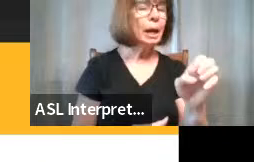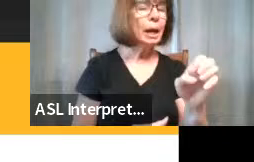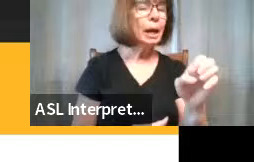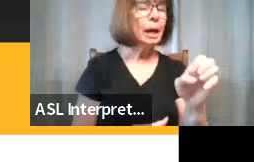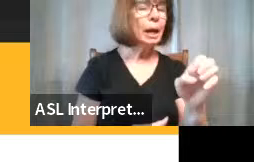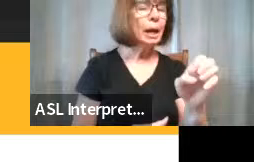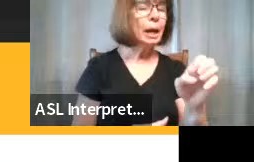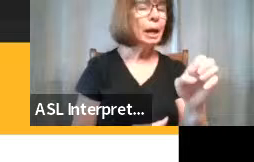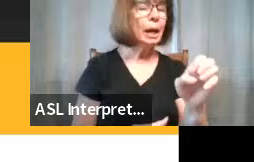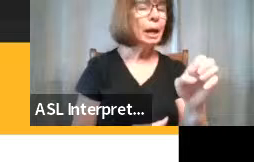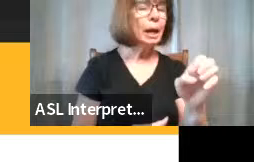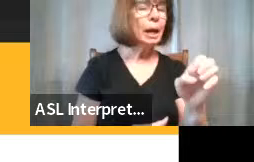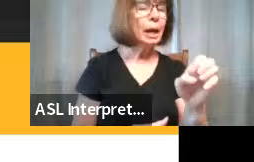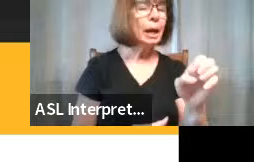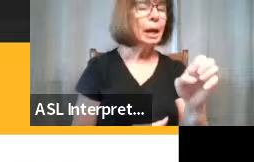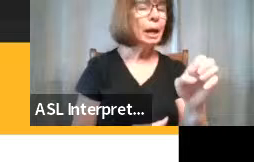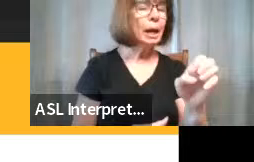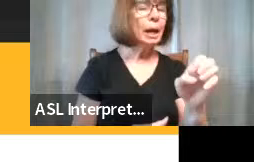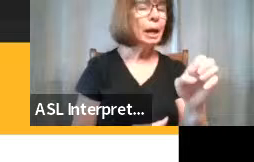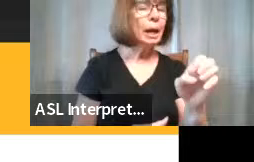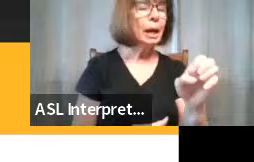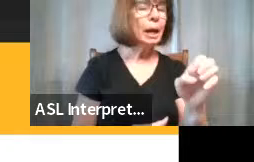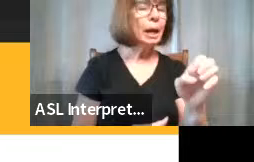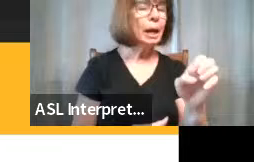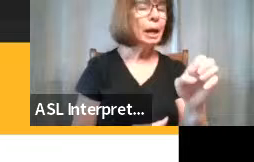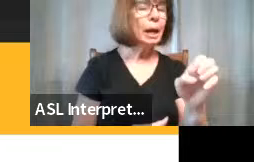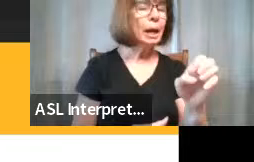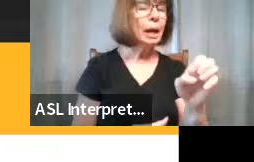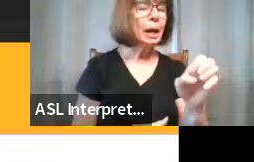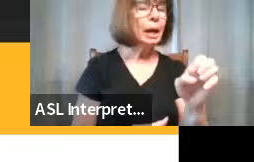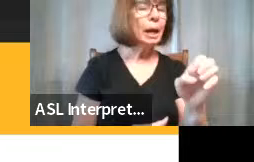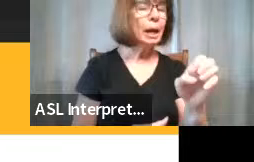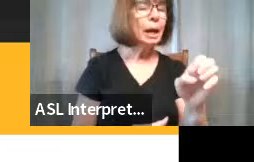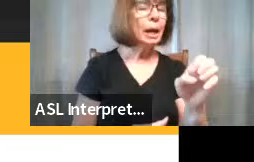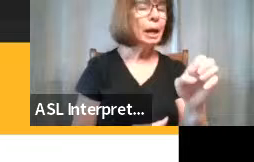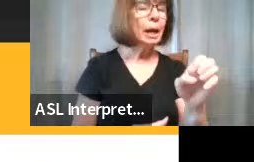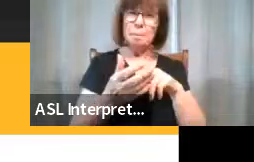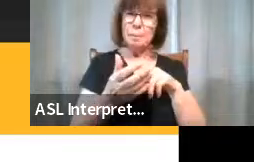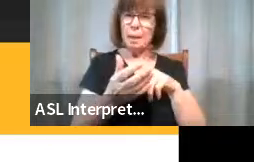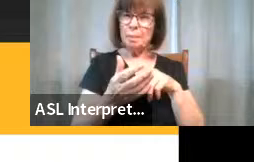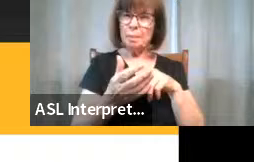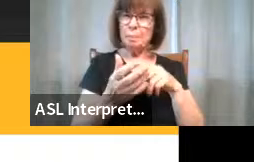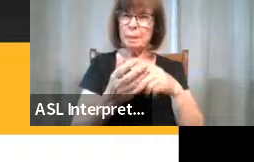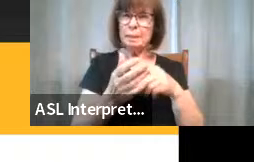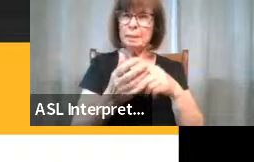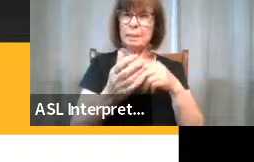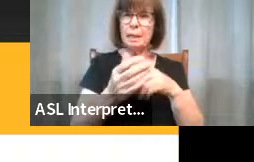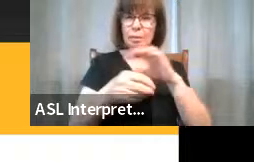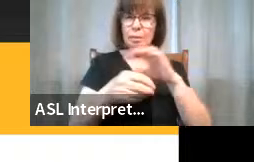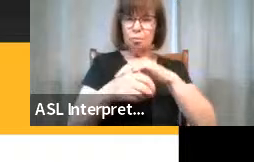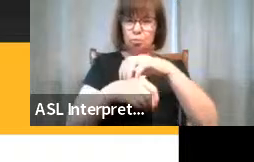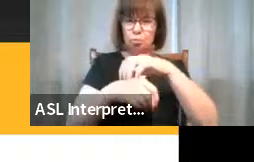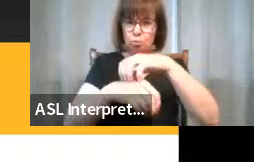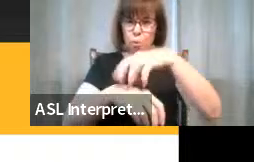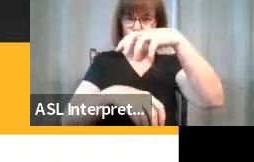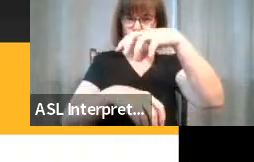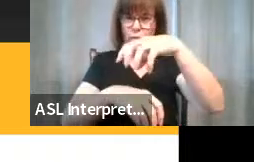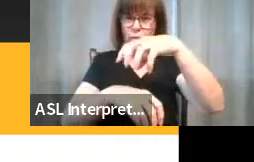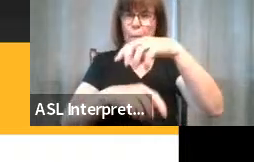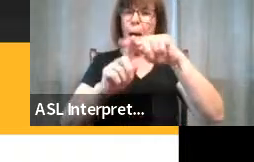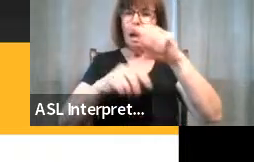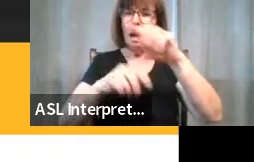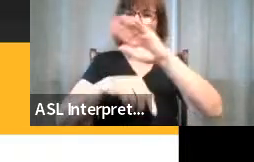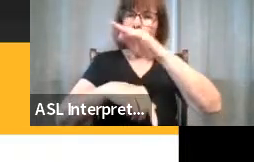bumpy rash that is umbilicated, meaning that it has a dome with a sunken center. It can have blisters